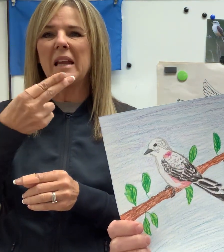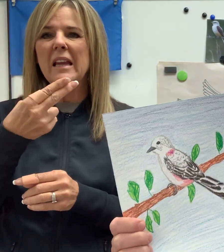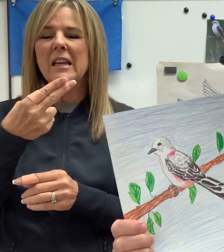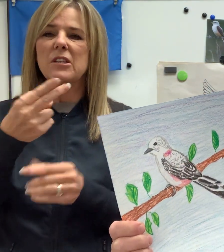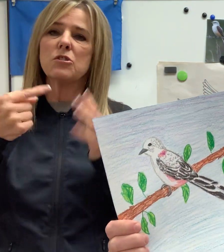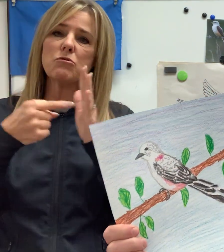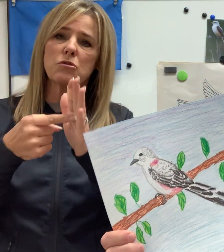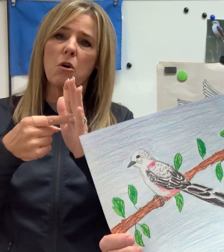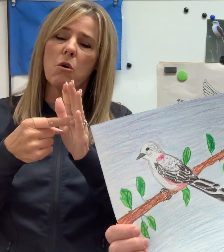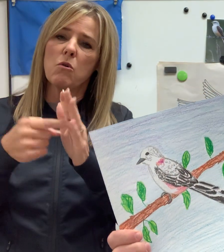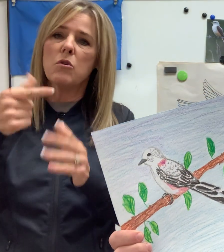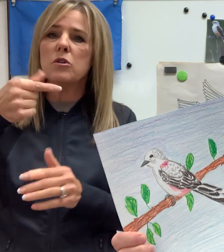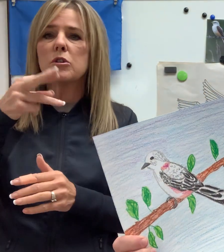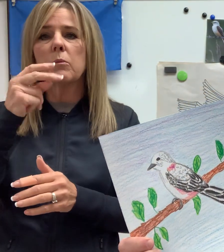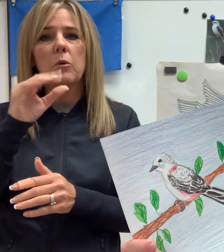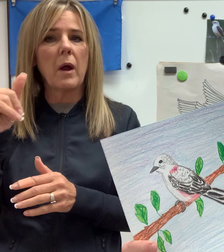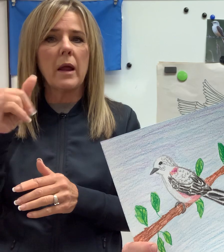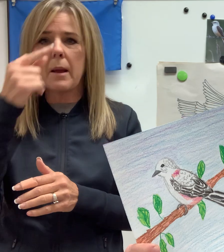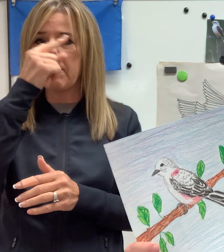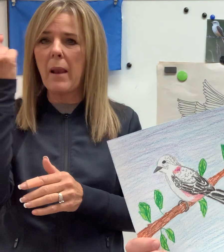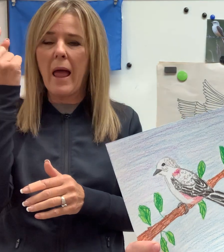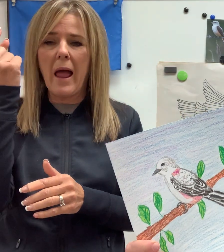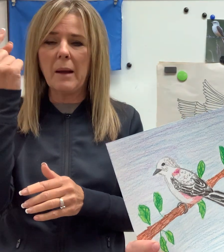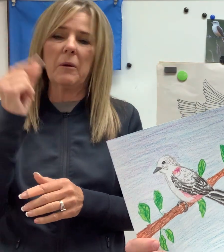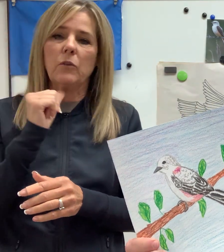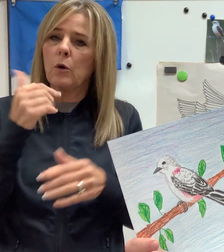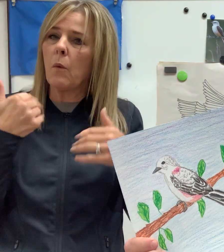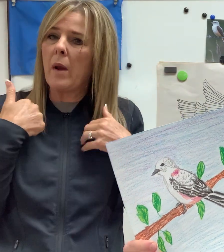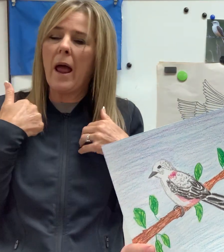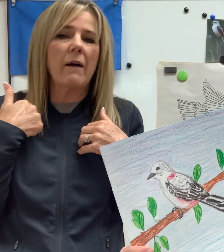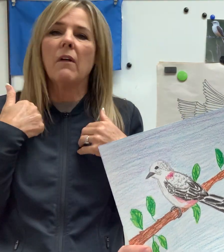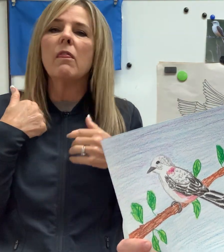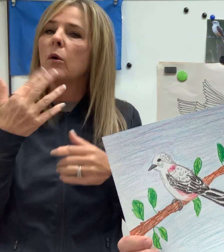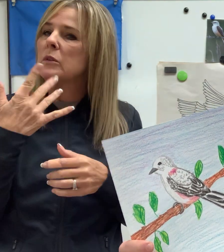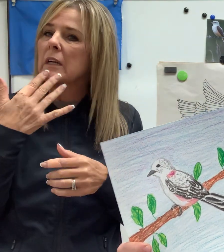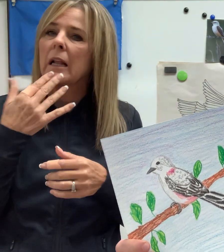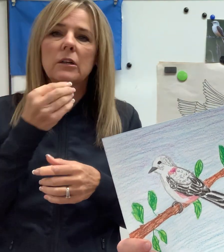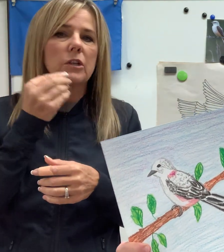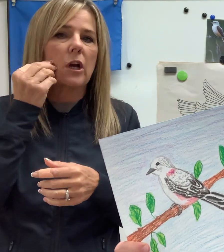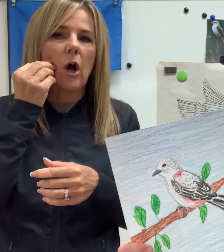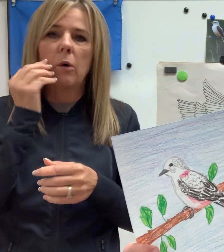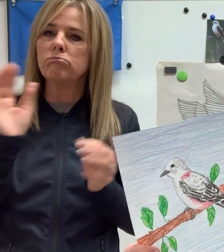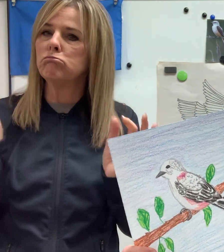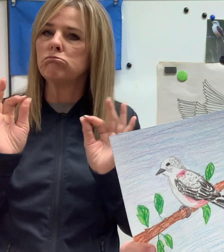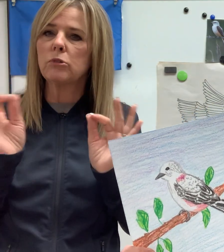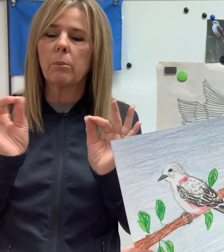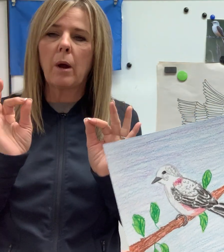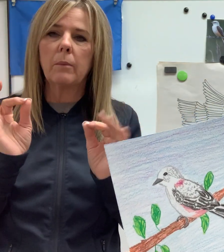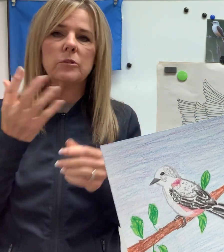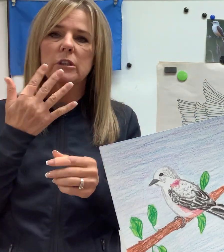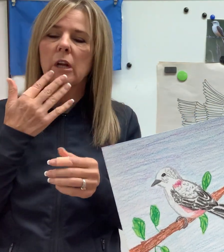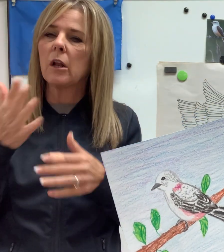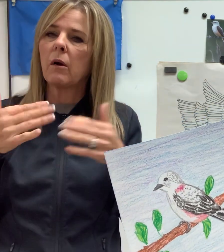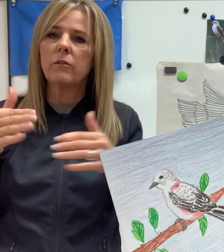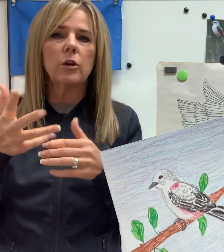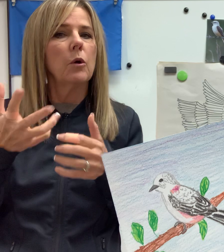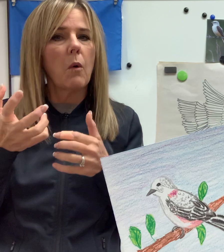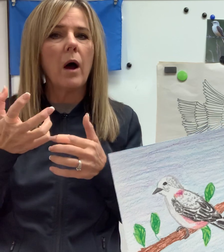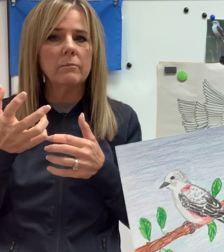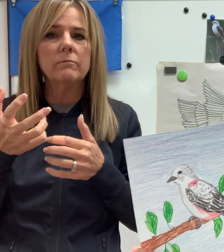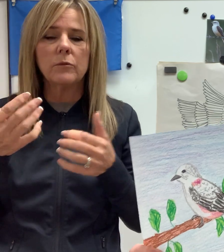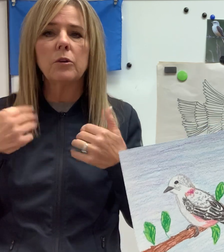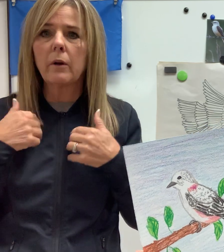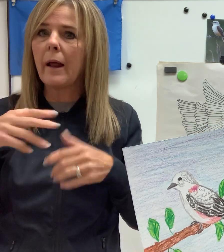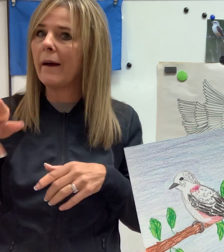and black. But of course, if you don't have those colors at home, guys, it's no big deal. Just color it however you want. You can